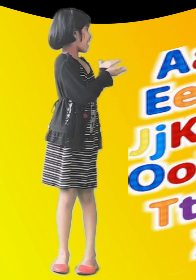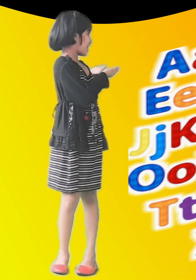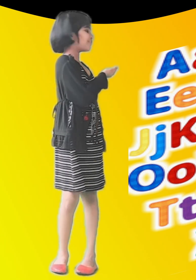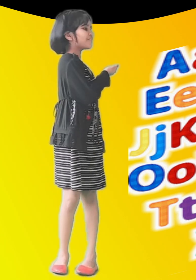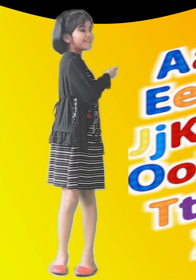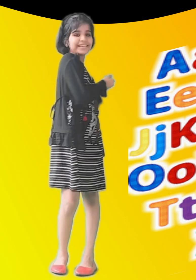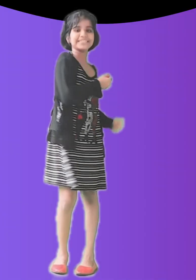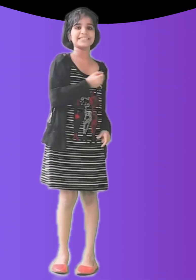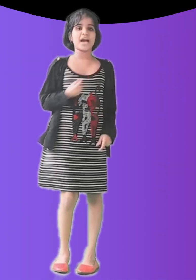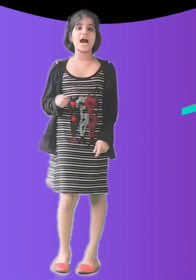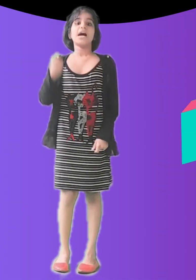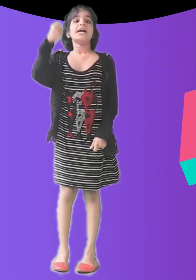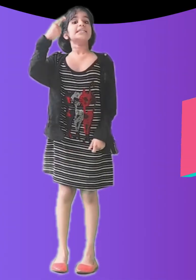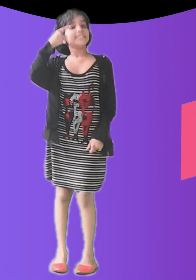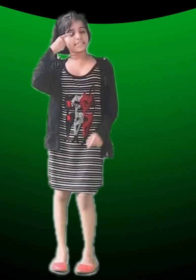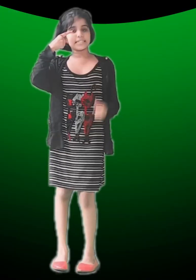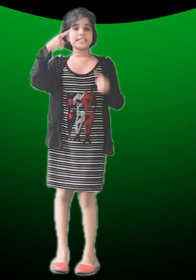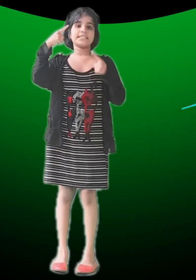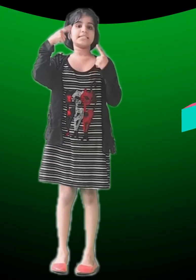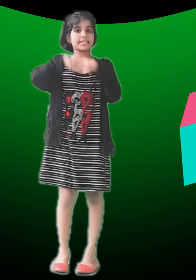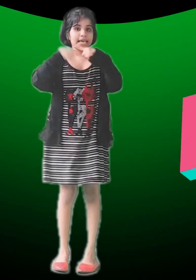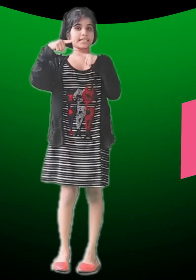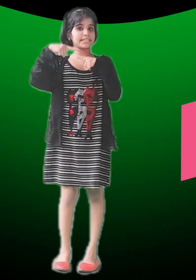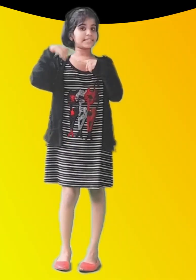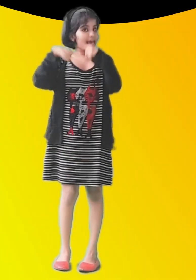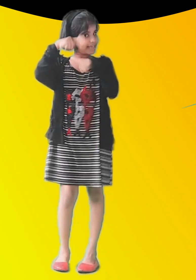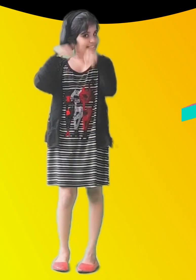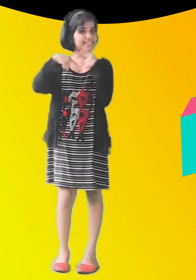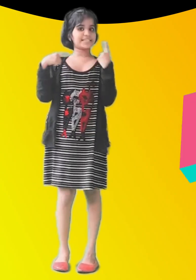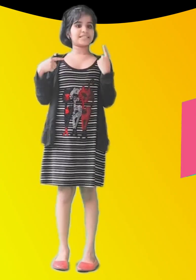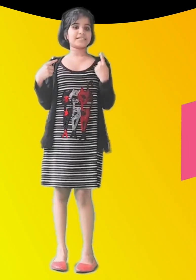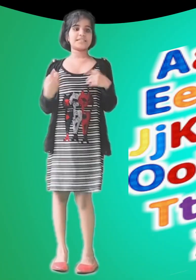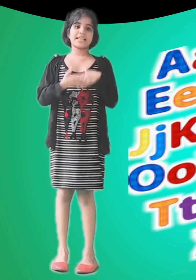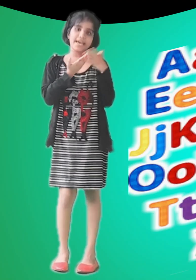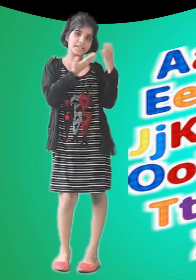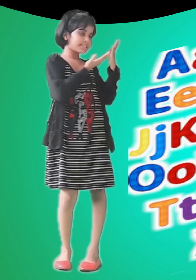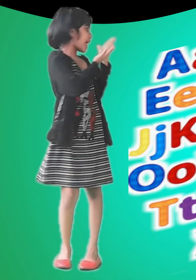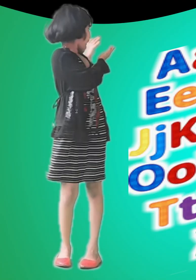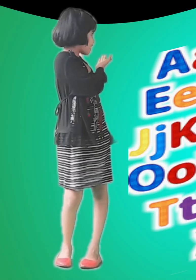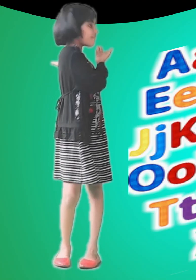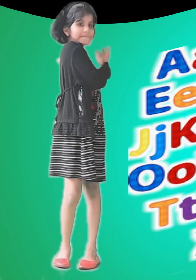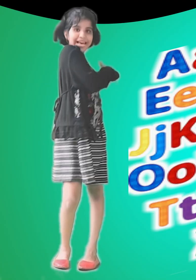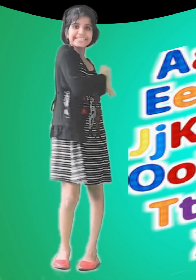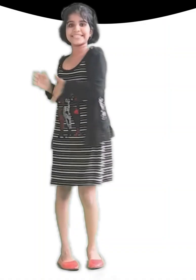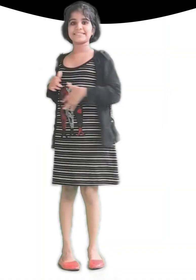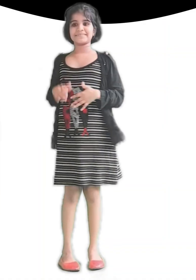alphabet. C, it's A, it's signing the letters of the alphabet.